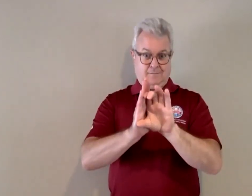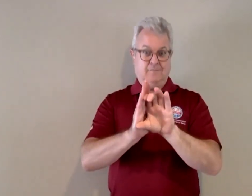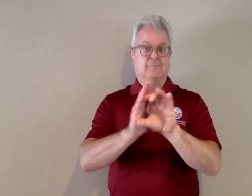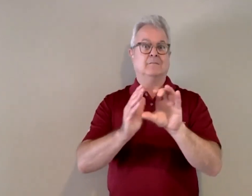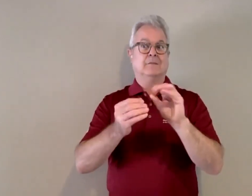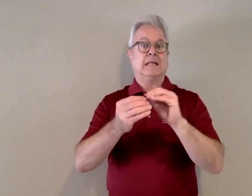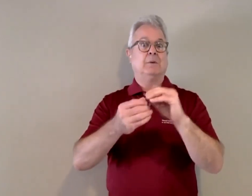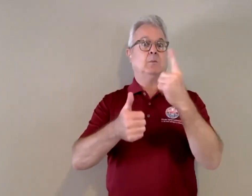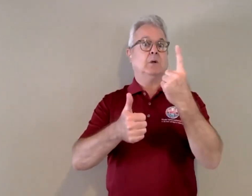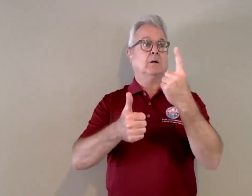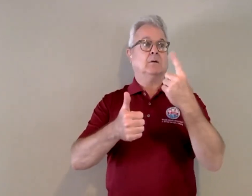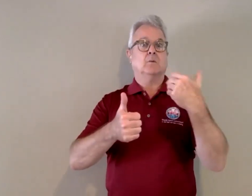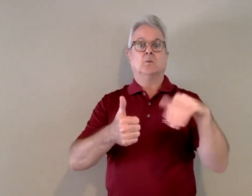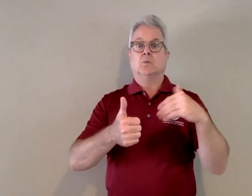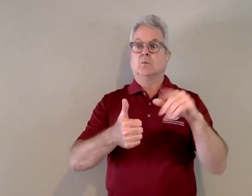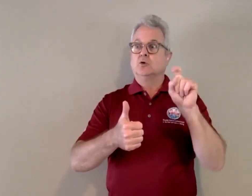And if you look at the graph,